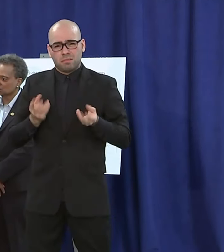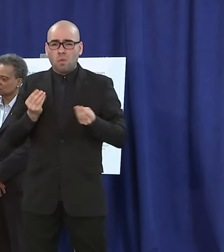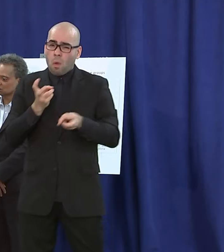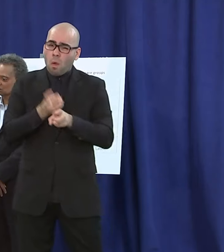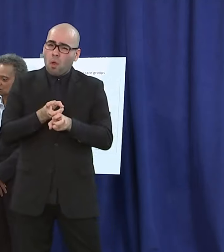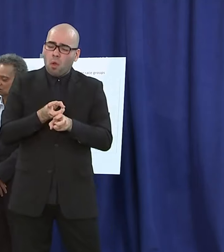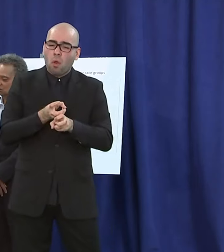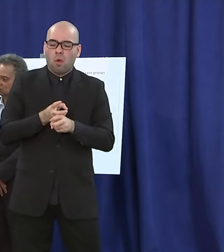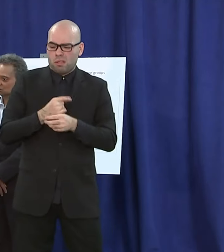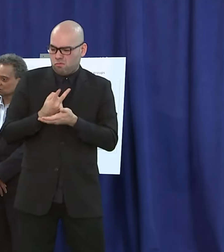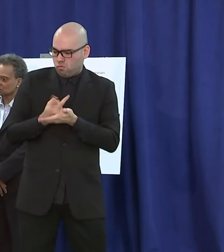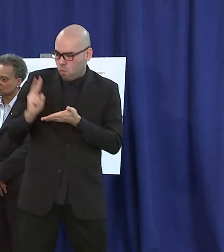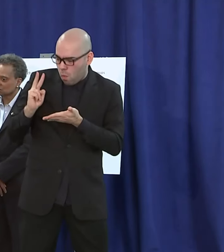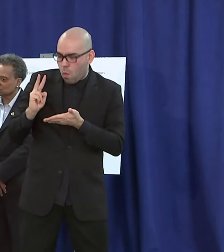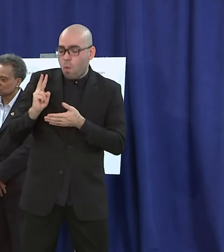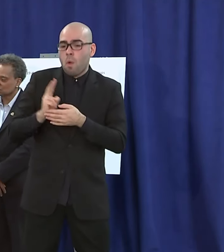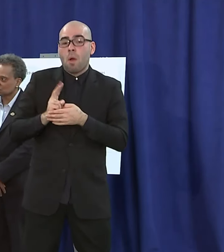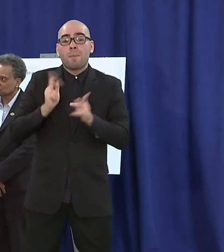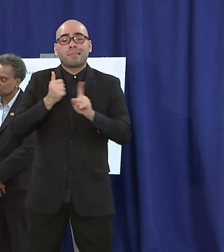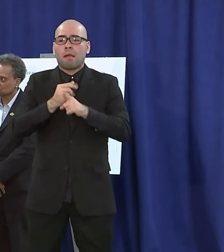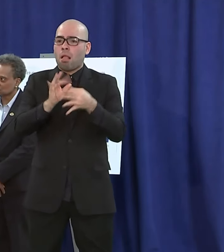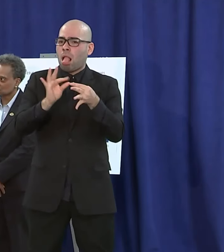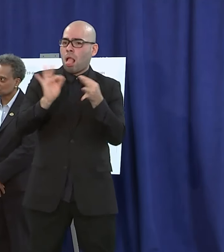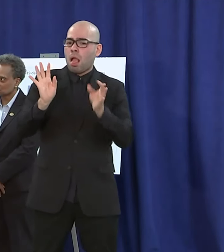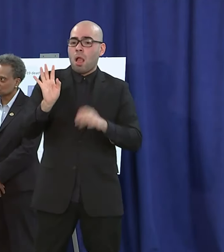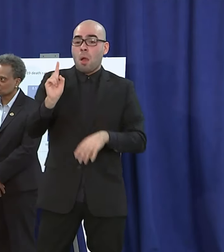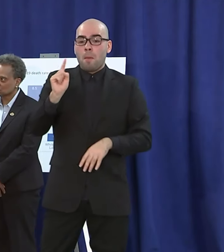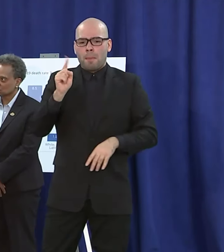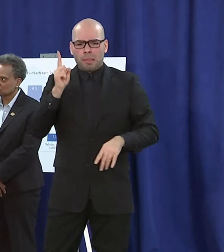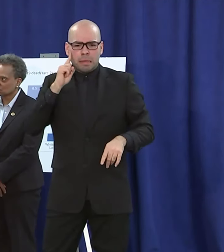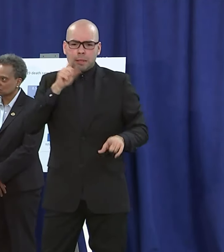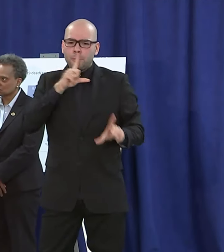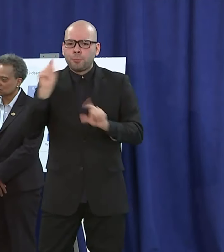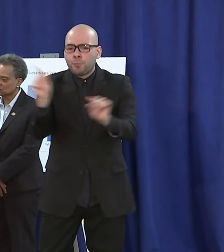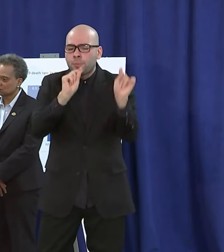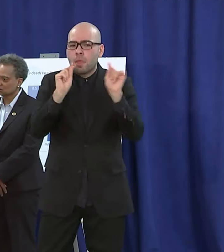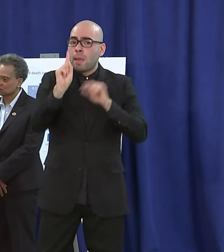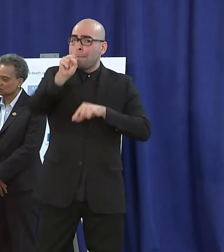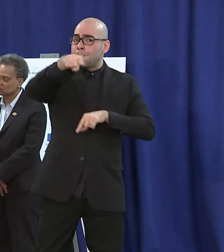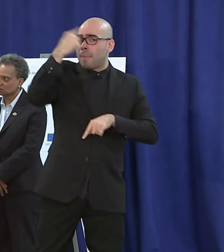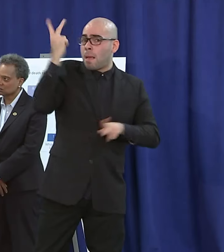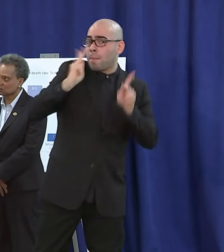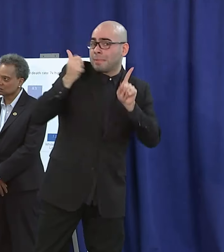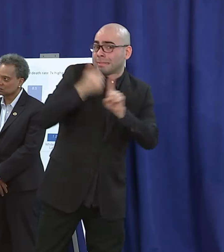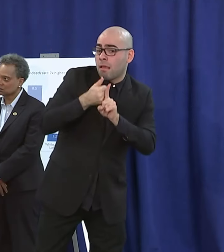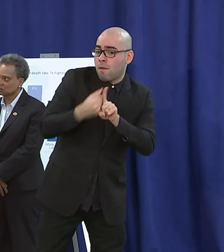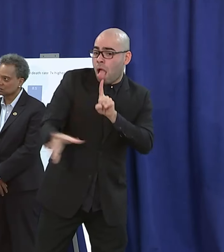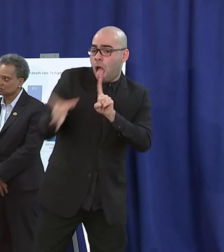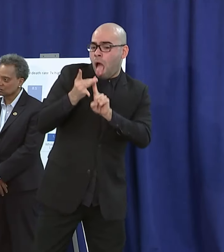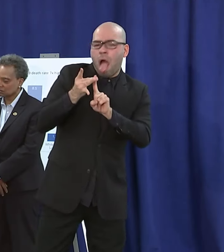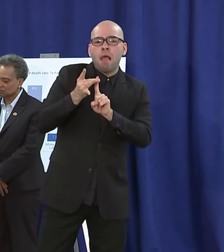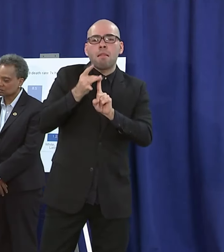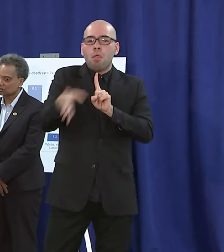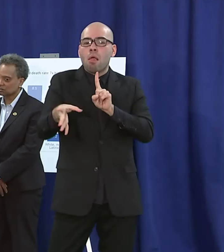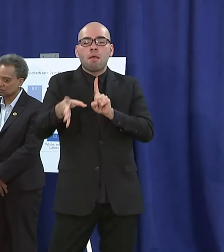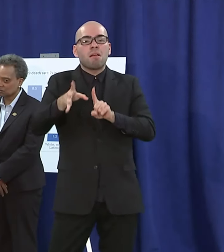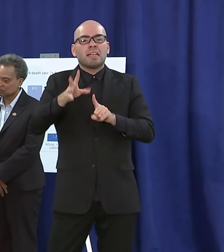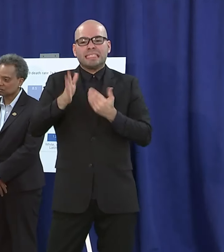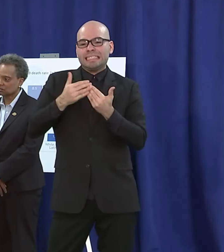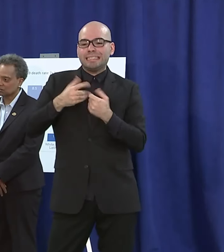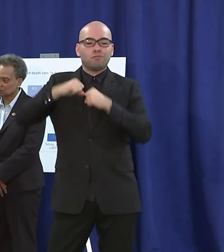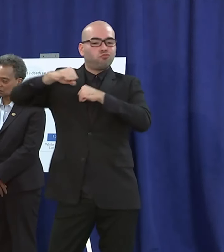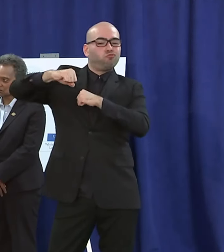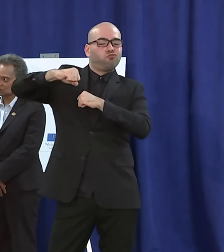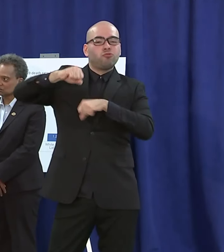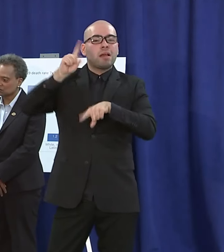lot circulating about Black people may be immune or not necessarily getting COVID. That was misinformation that we're putting out information